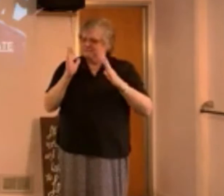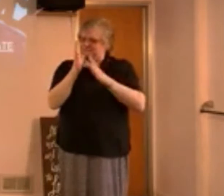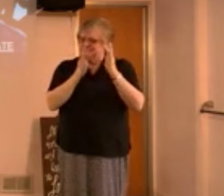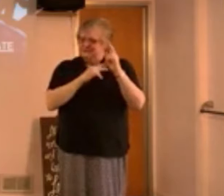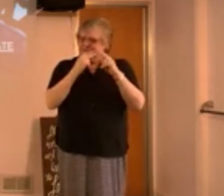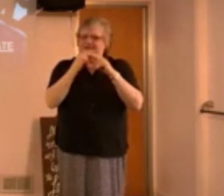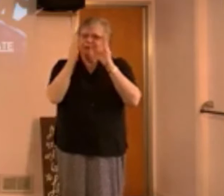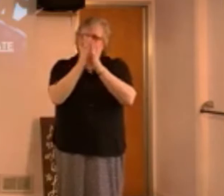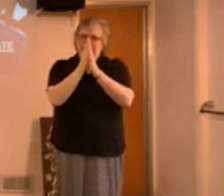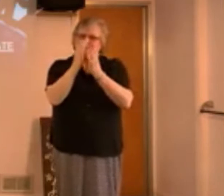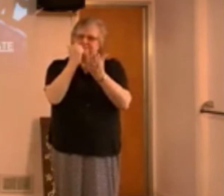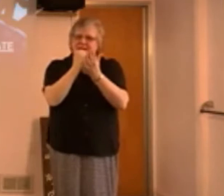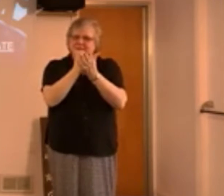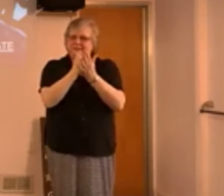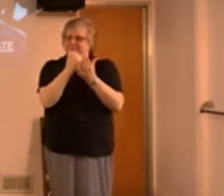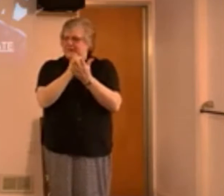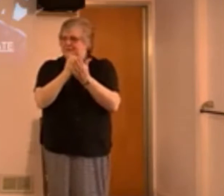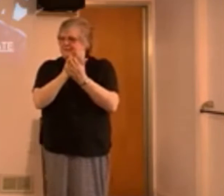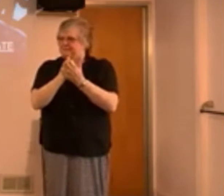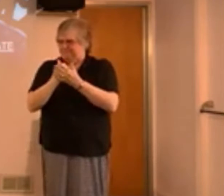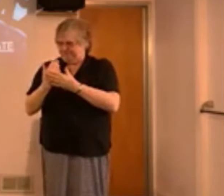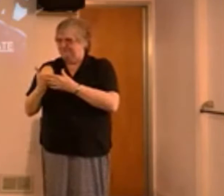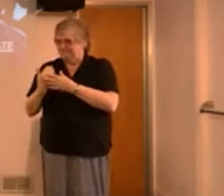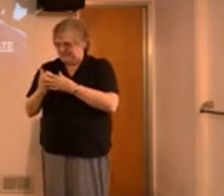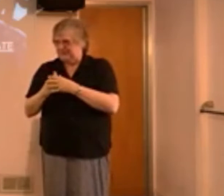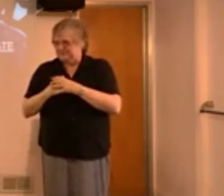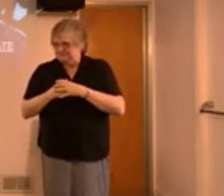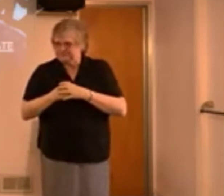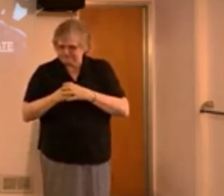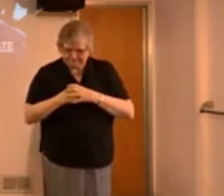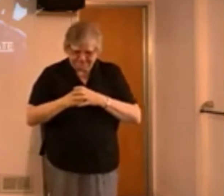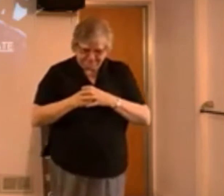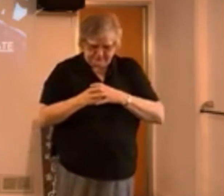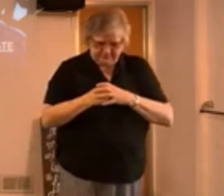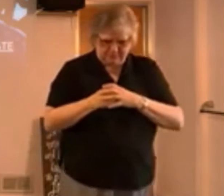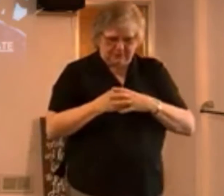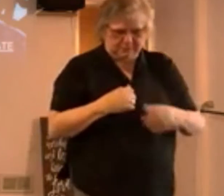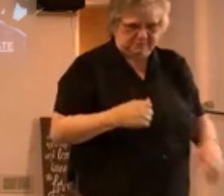amen. Amen. Amen.